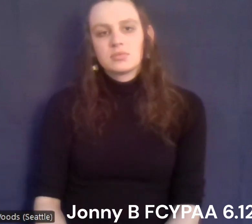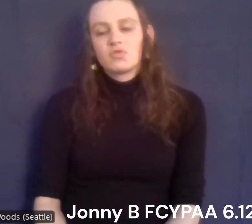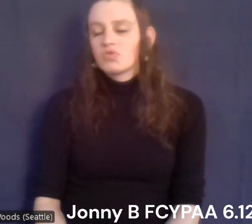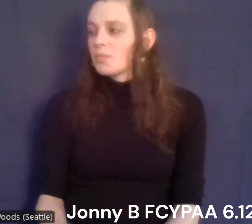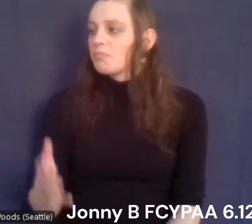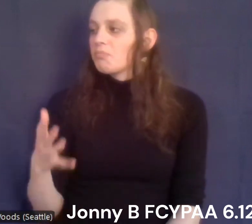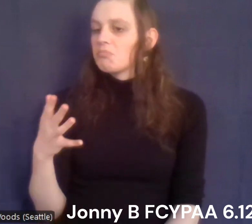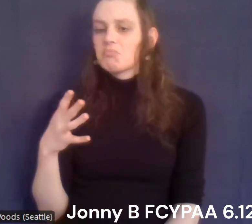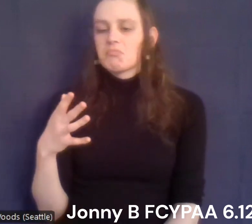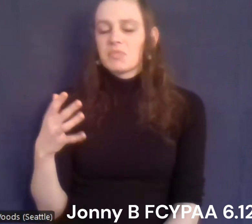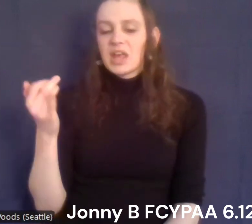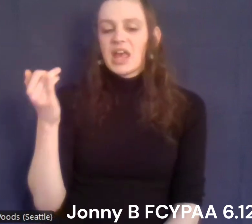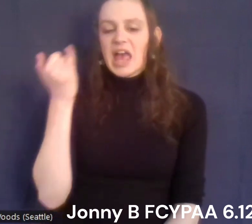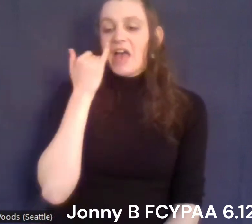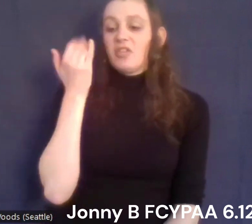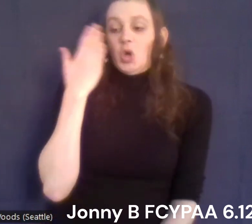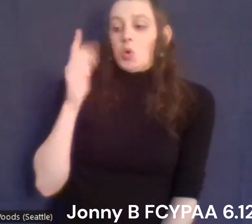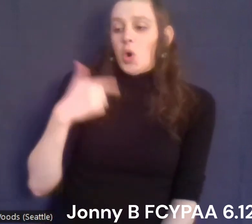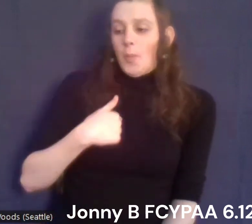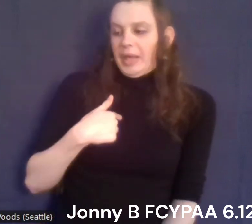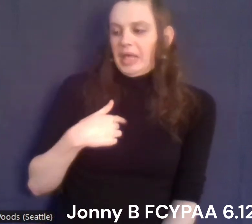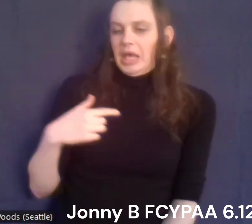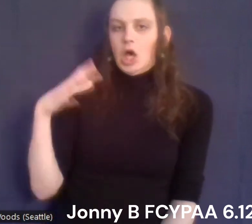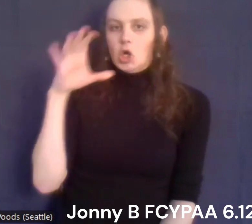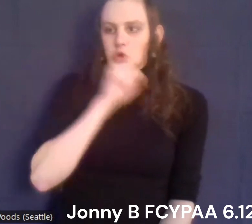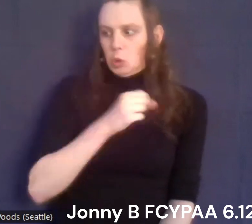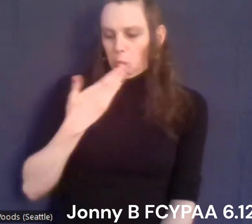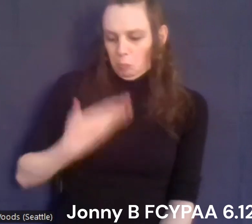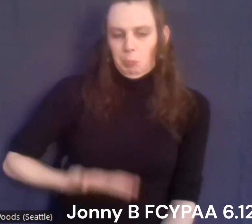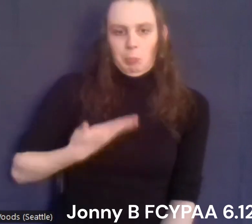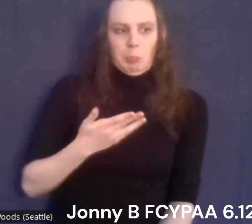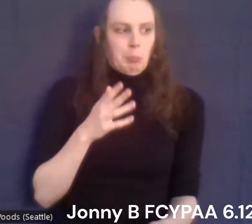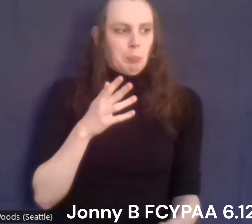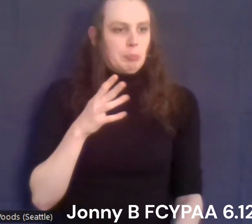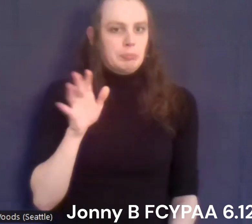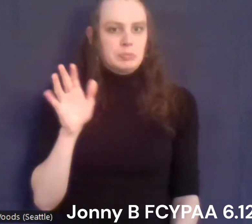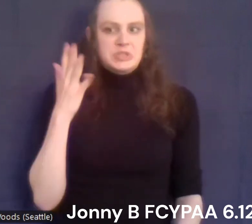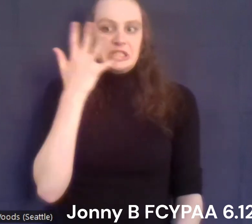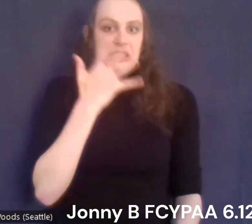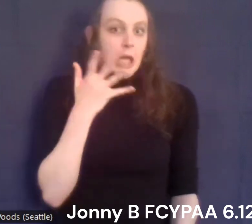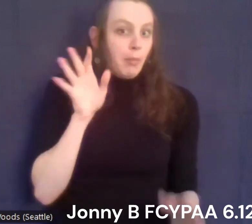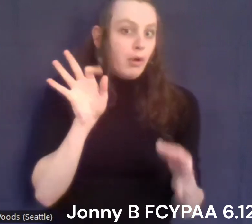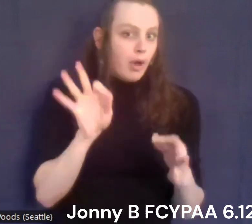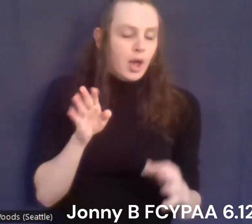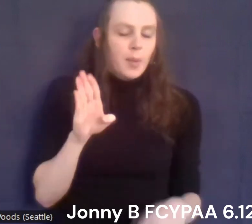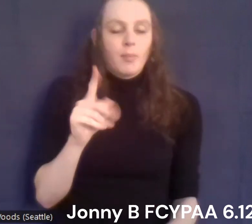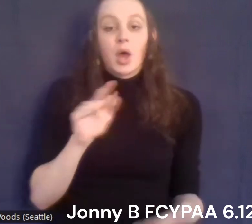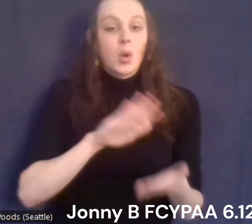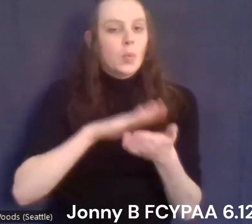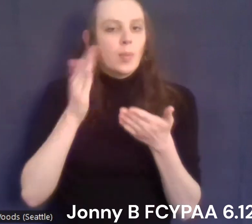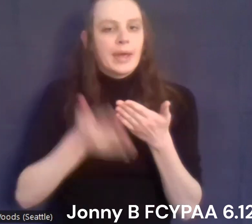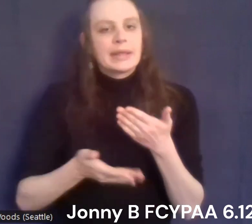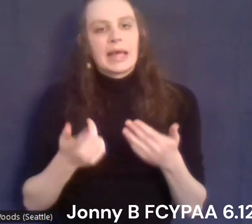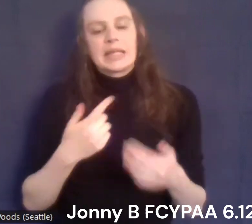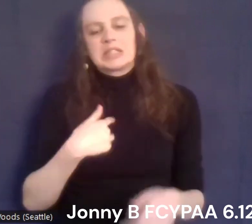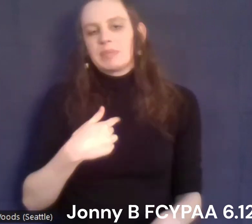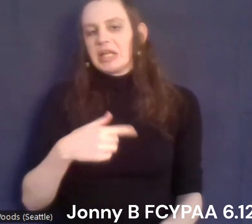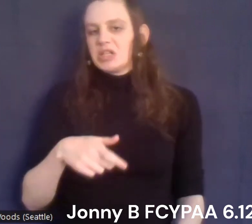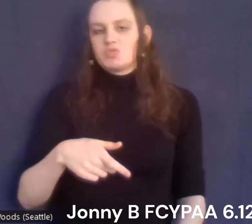in, everything looked good. Um, but on the weekends, I was doing that thing of I was a blackout